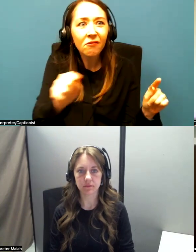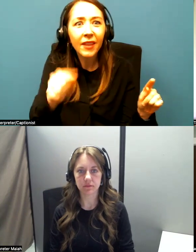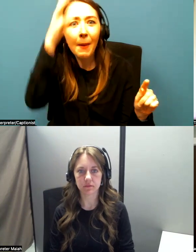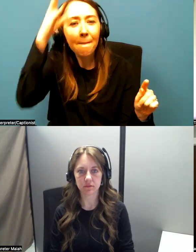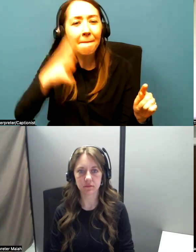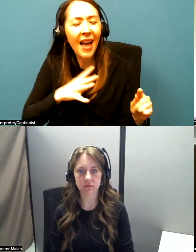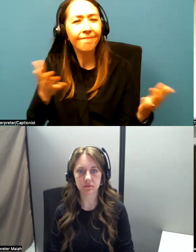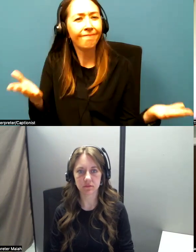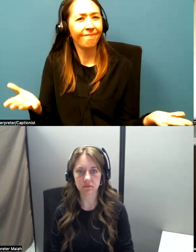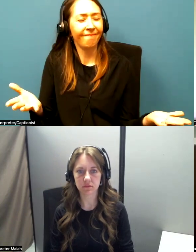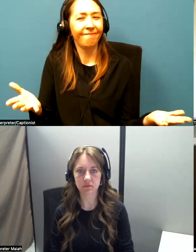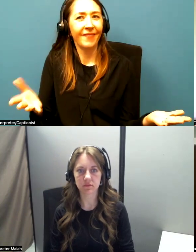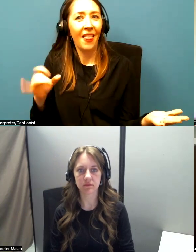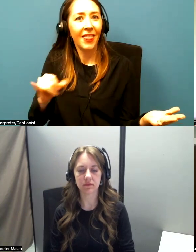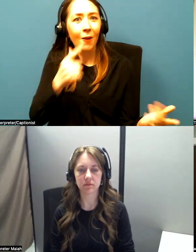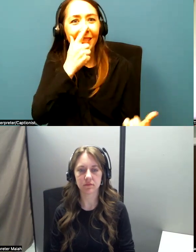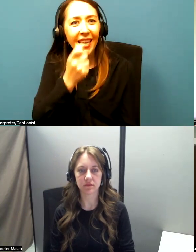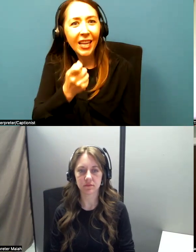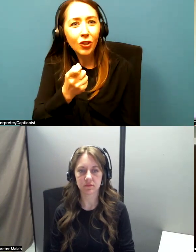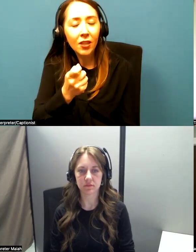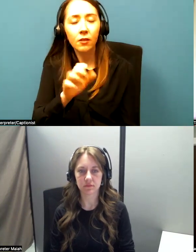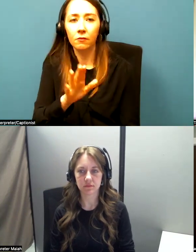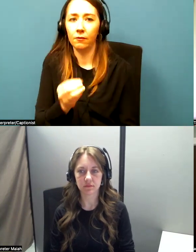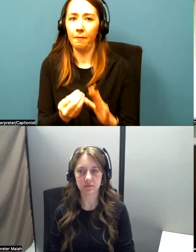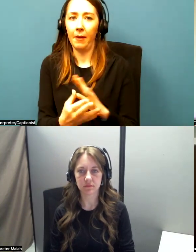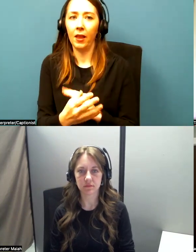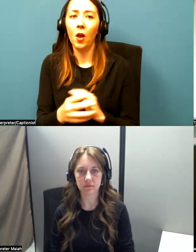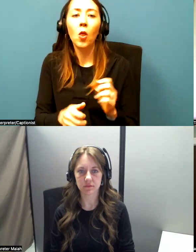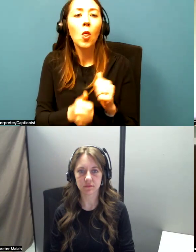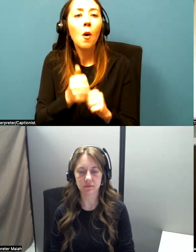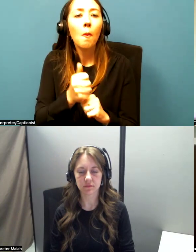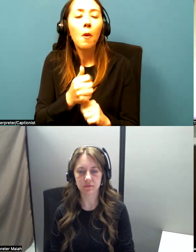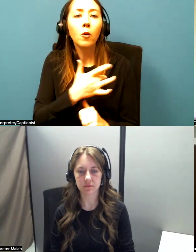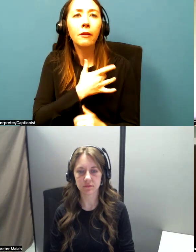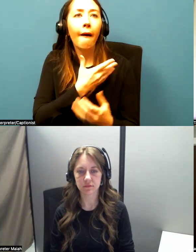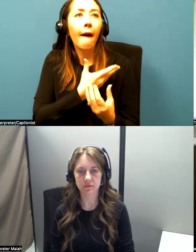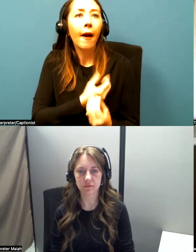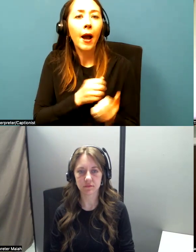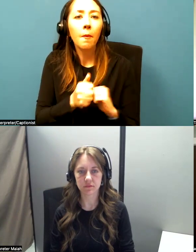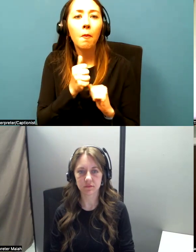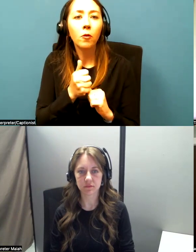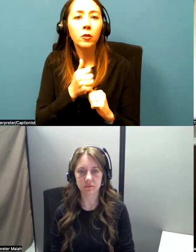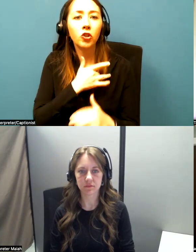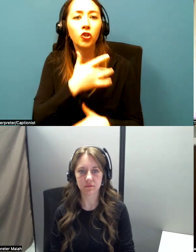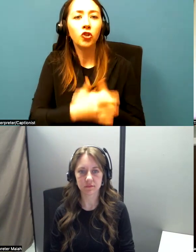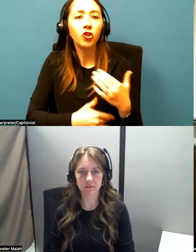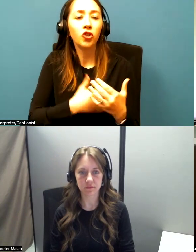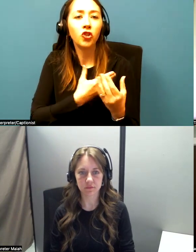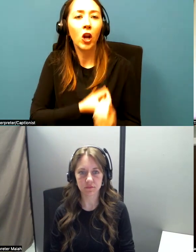And that was so interesting to me. By the way, the kindest, most generous, often Canadian,